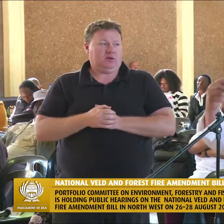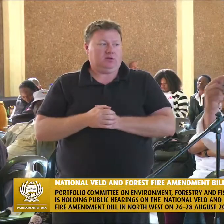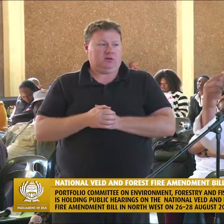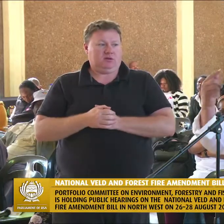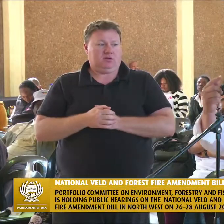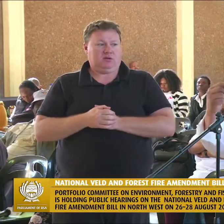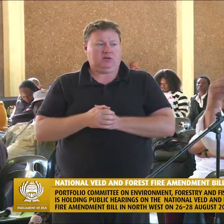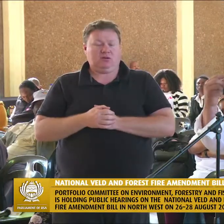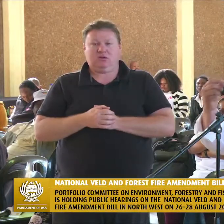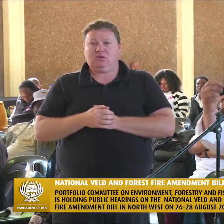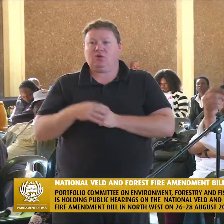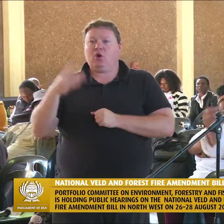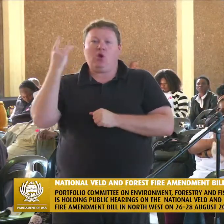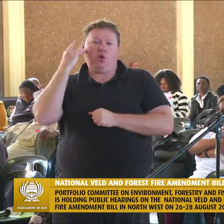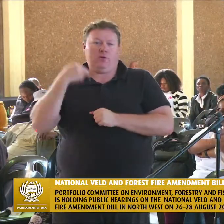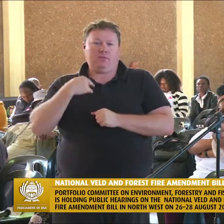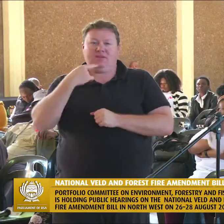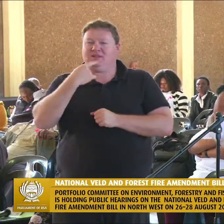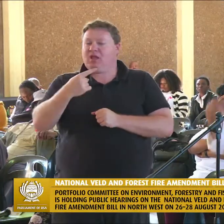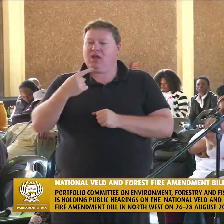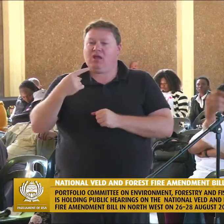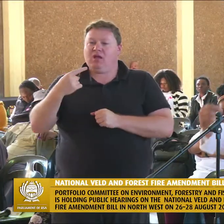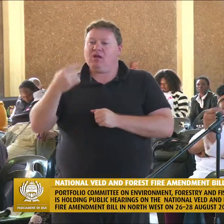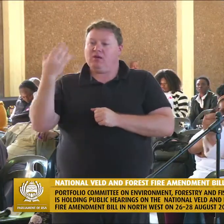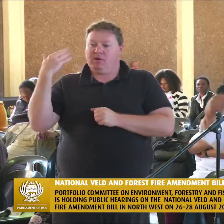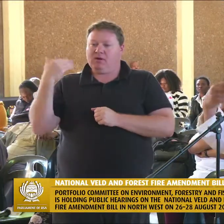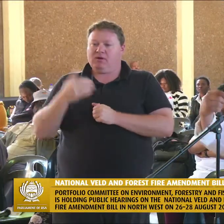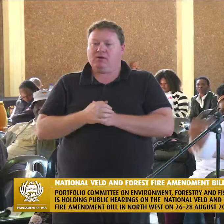but you've heard me say on a couple of occasions